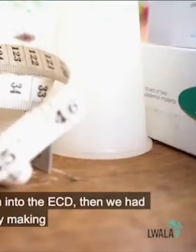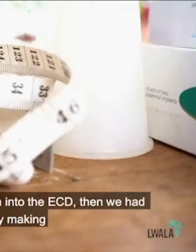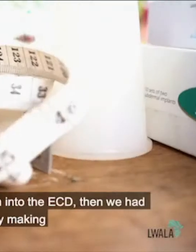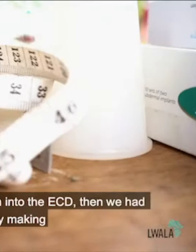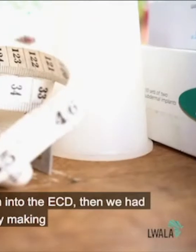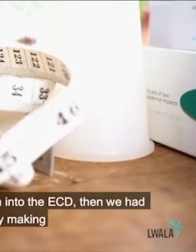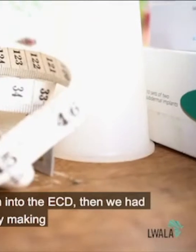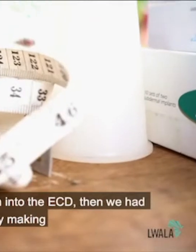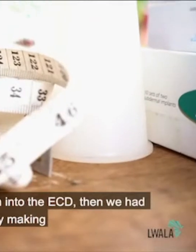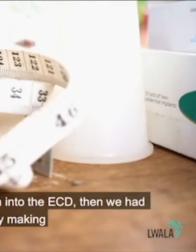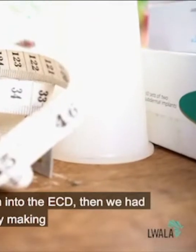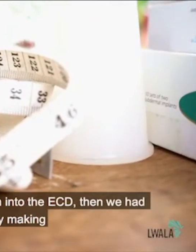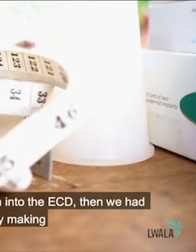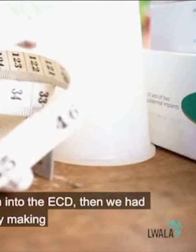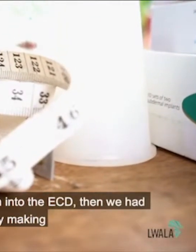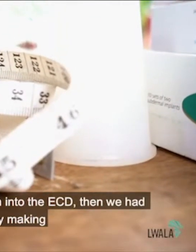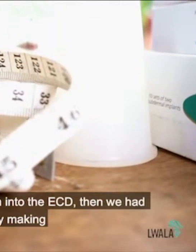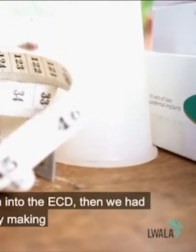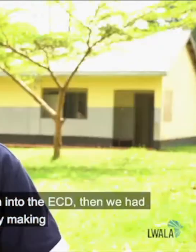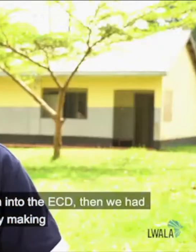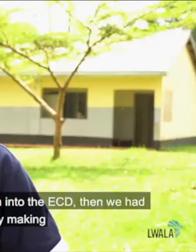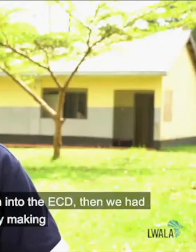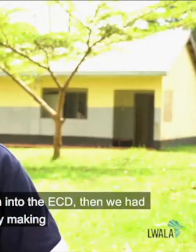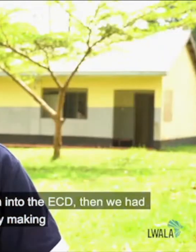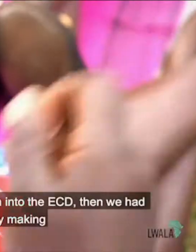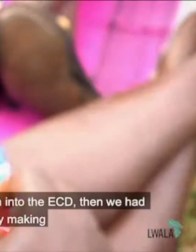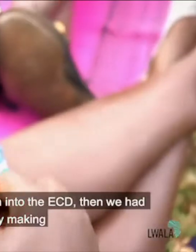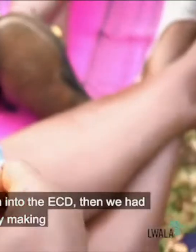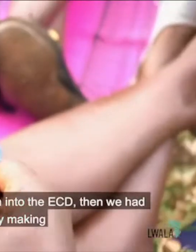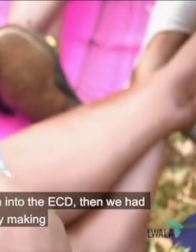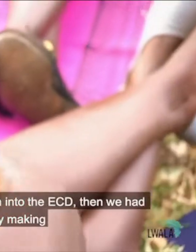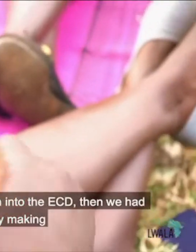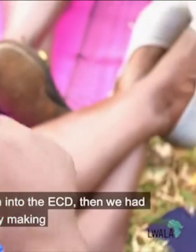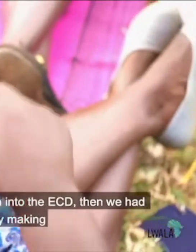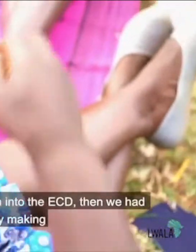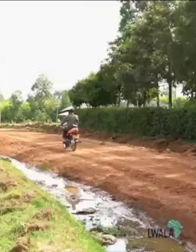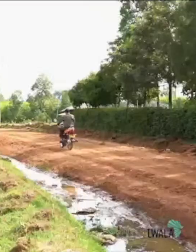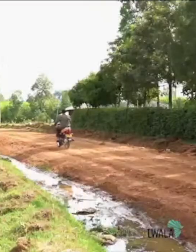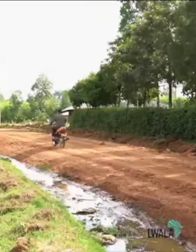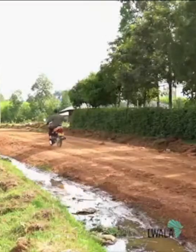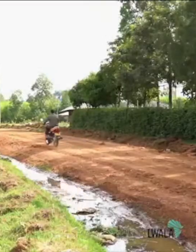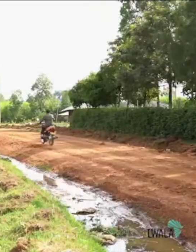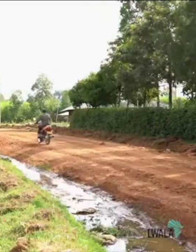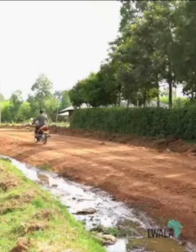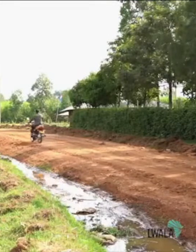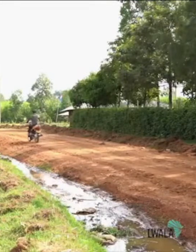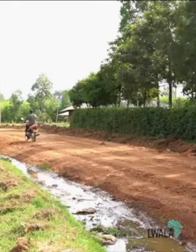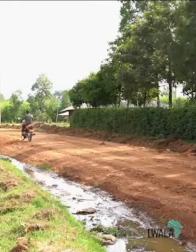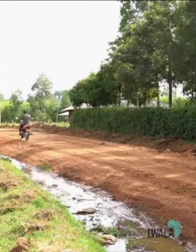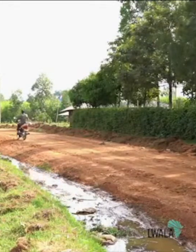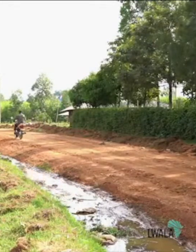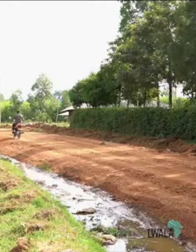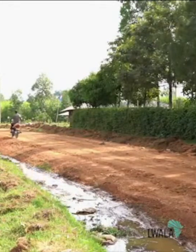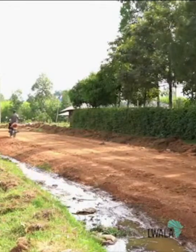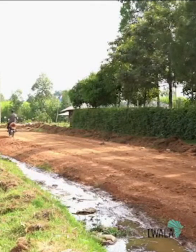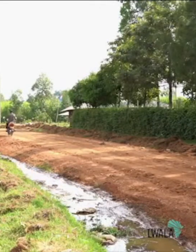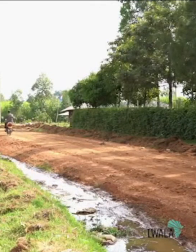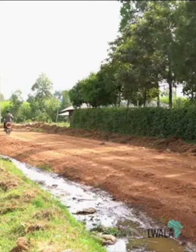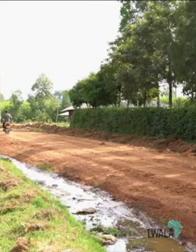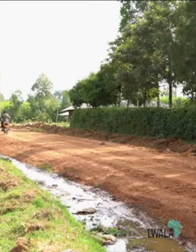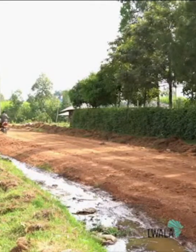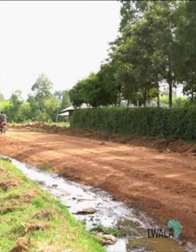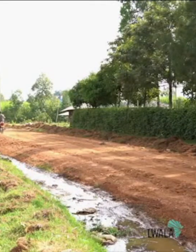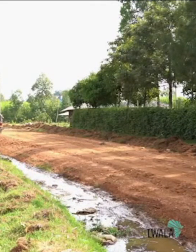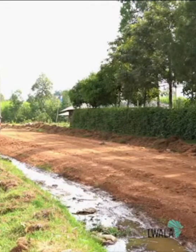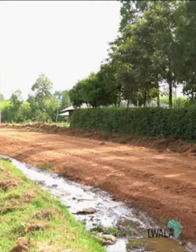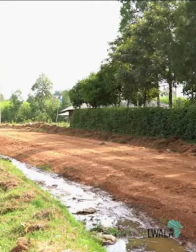the ECD. Then we had another one on toy making. In the last year, Lola incorporated nurturing care